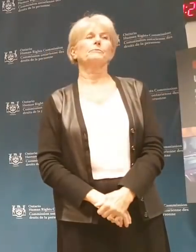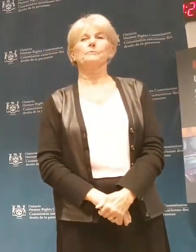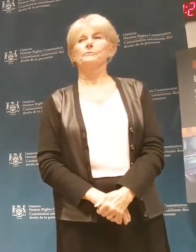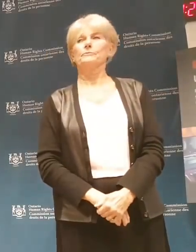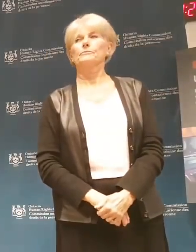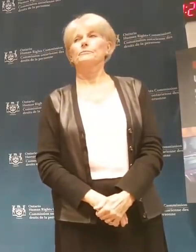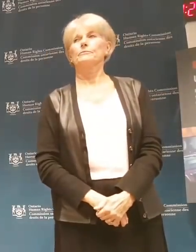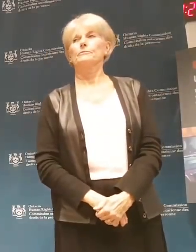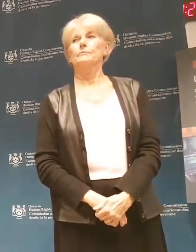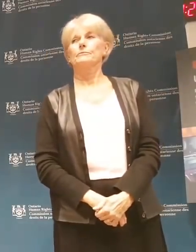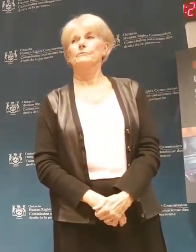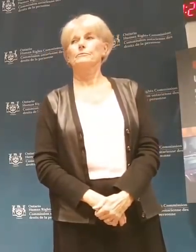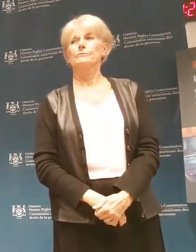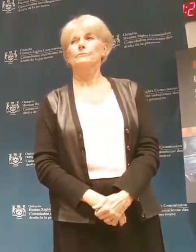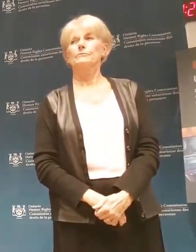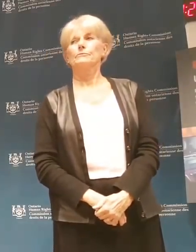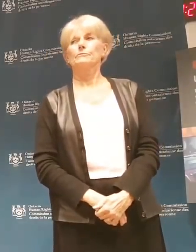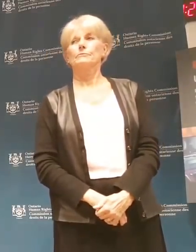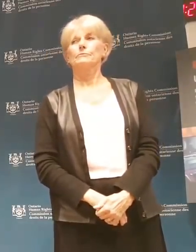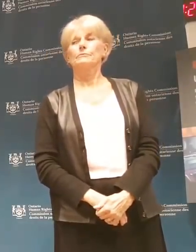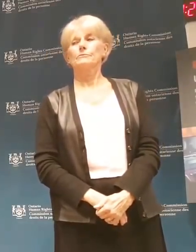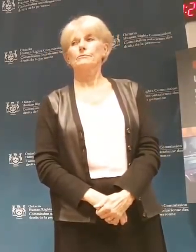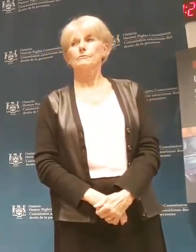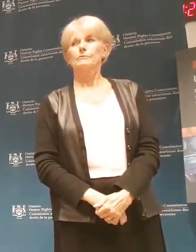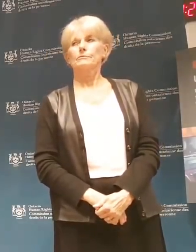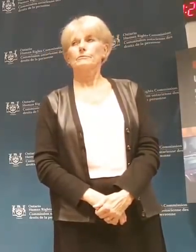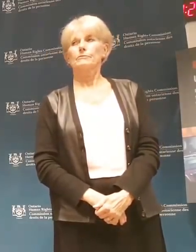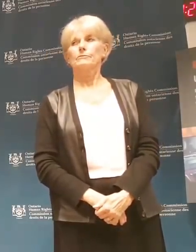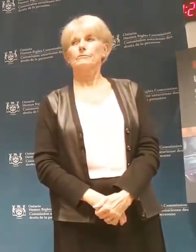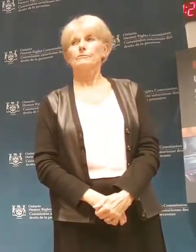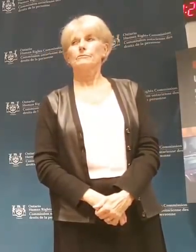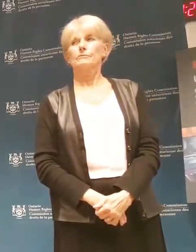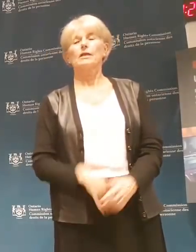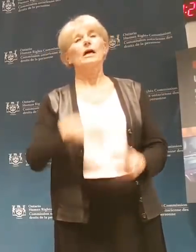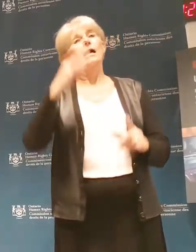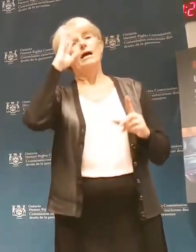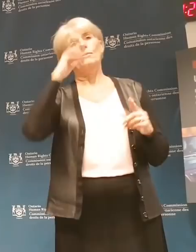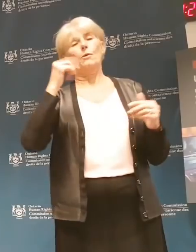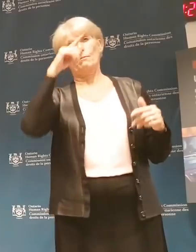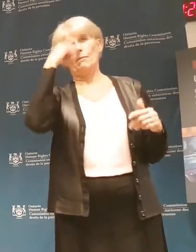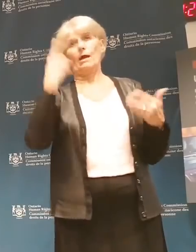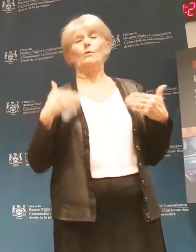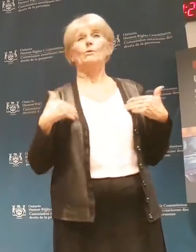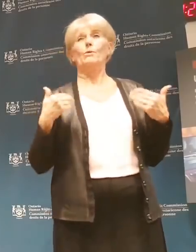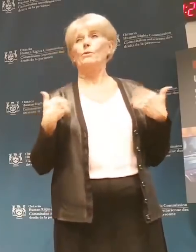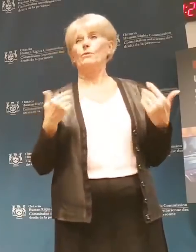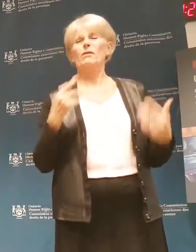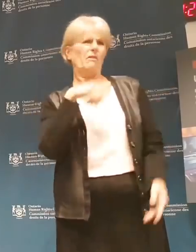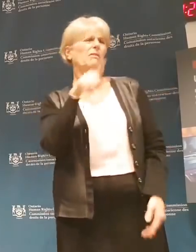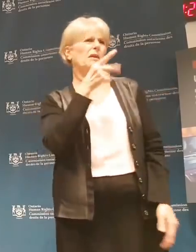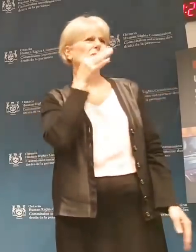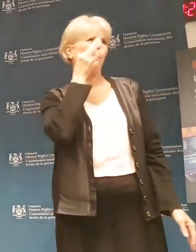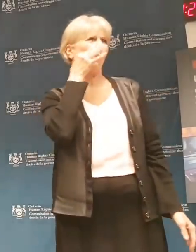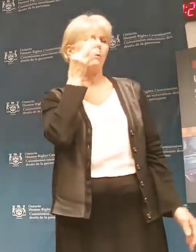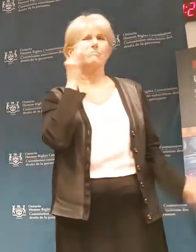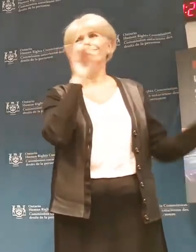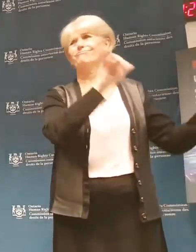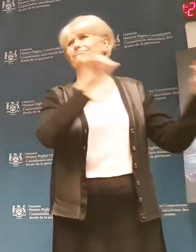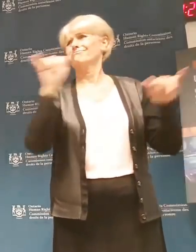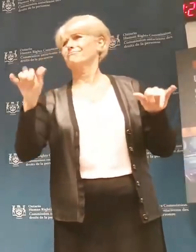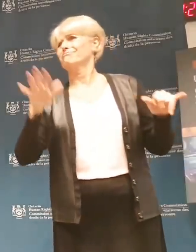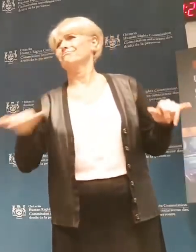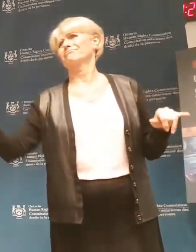the system, because I know the Black youths, they smoke like everybody